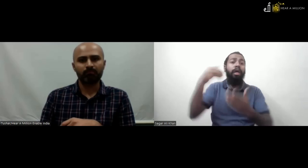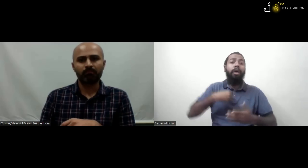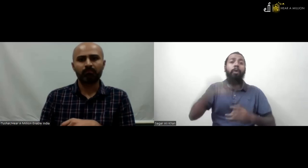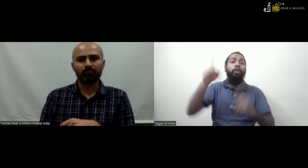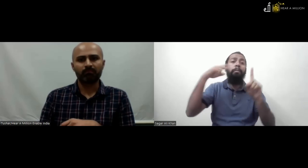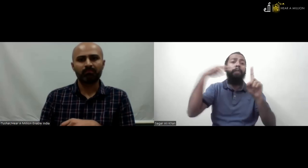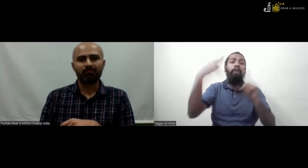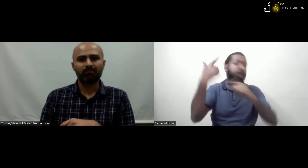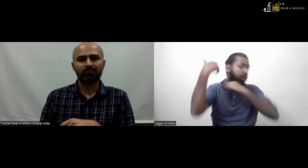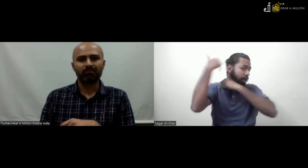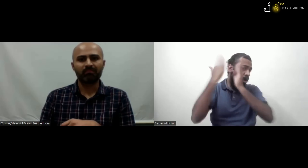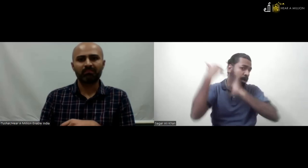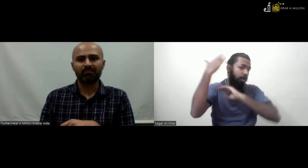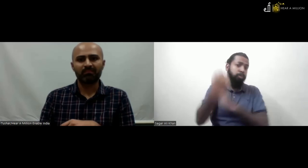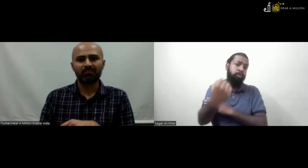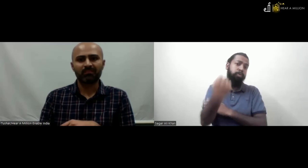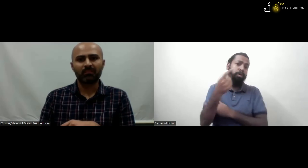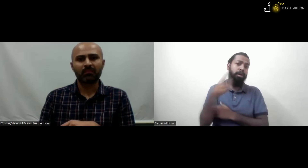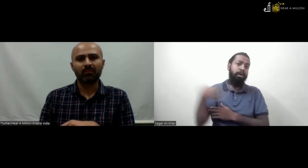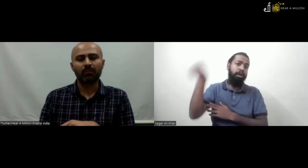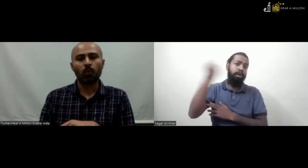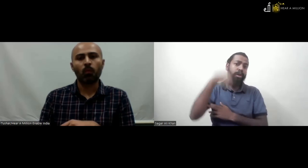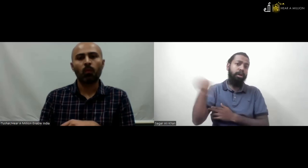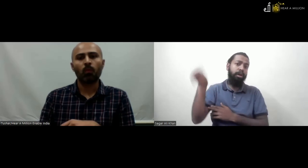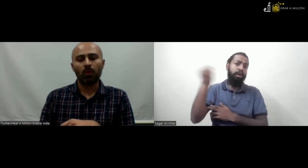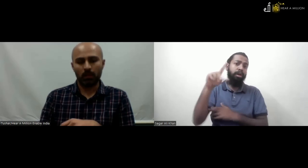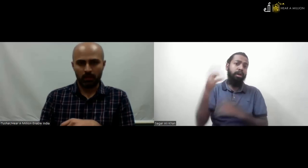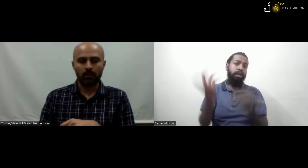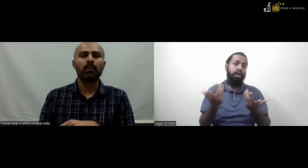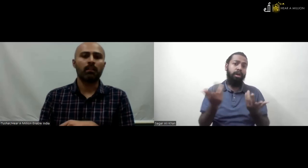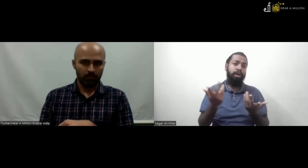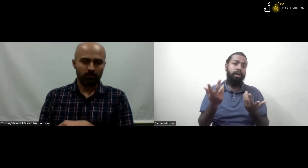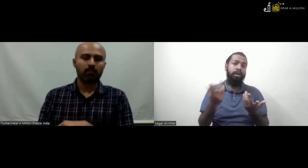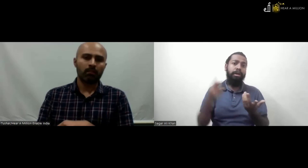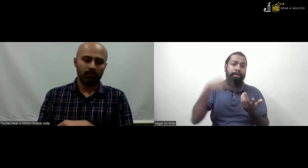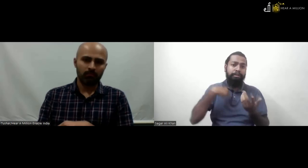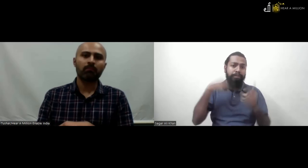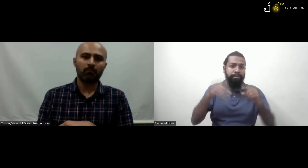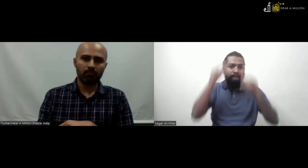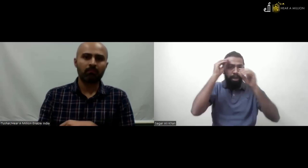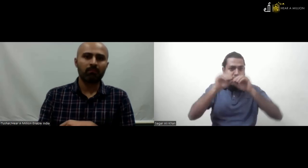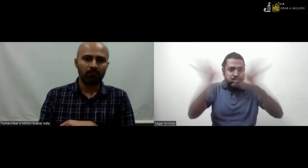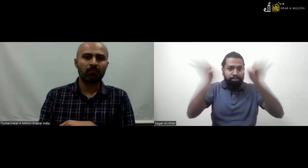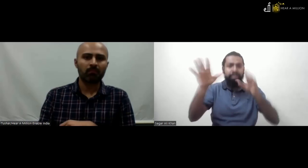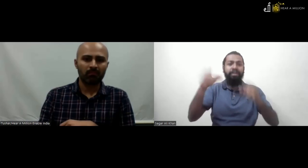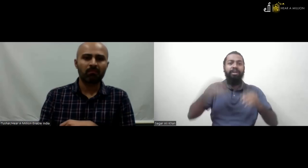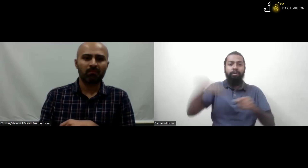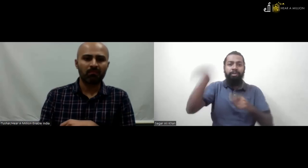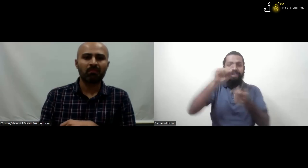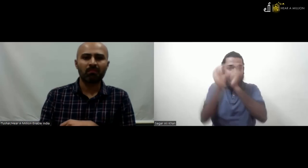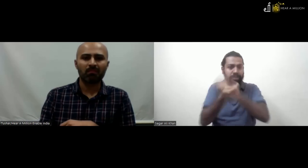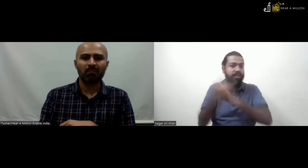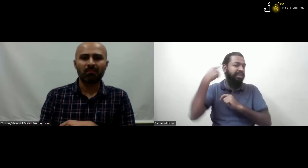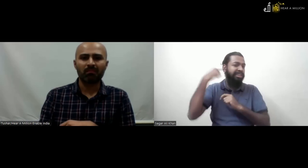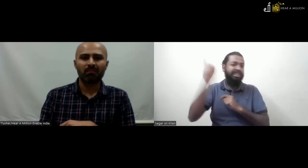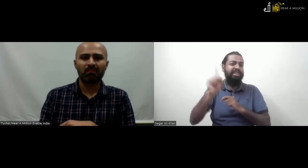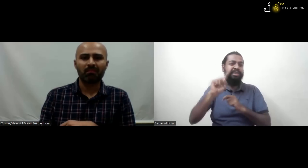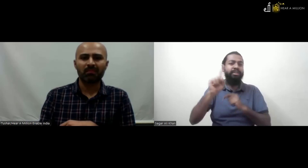difference, there's no respect on the perspective that we are visual people, we can